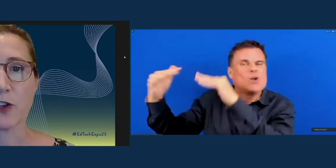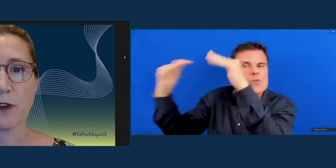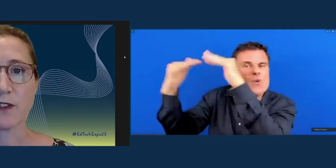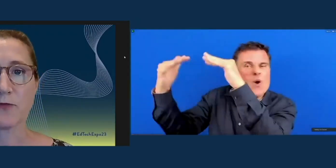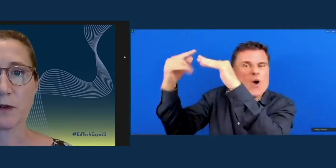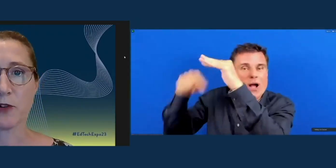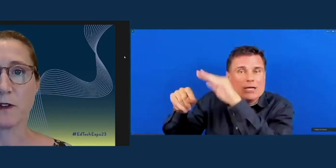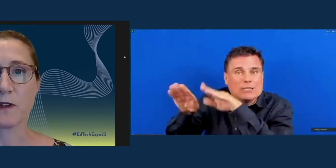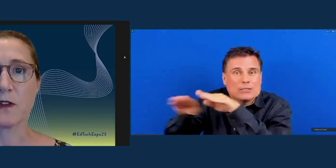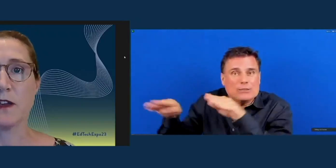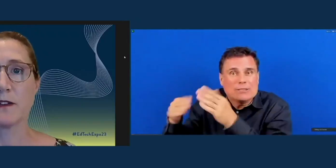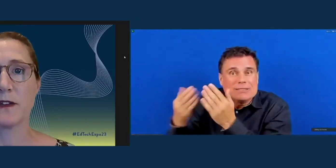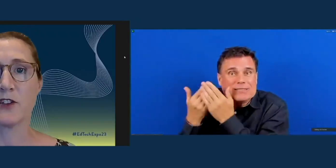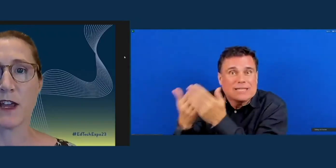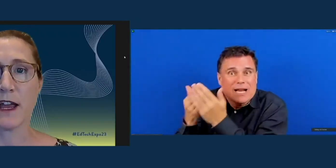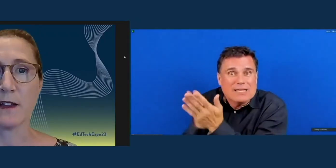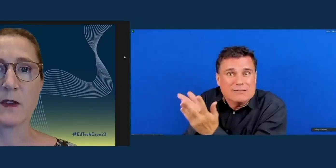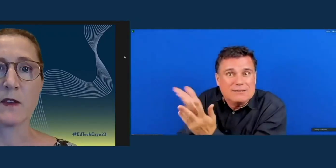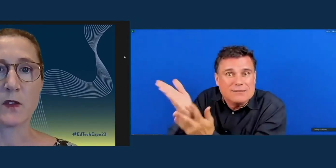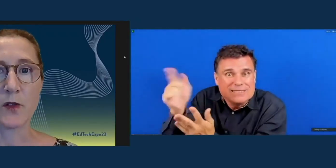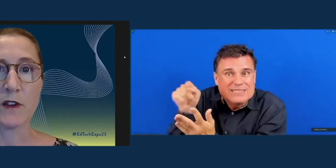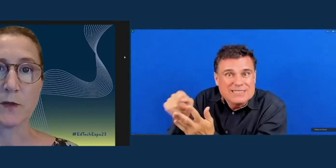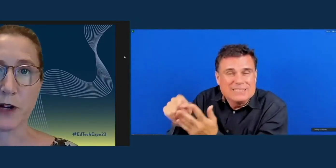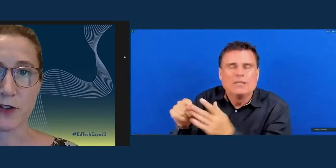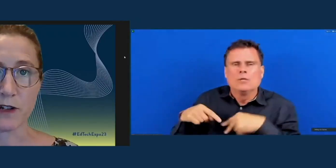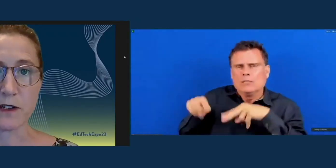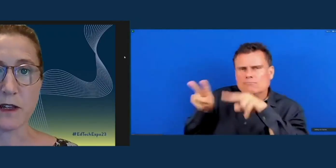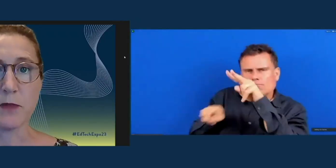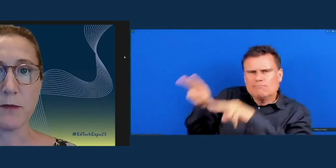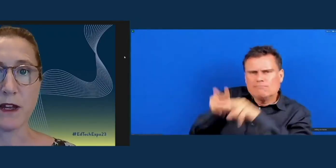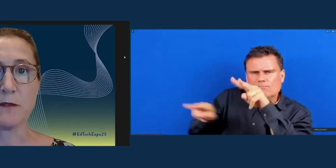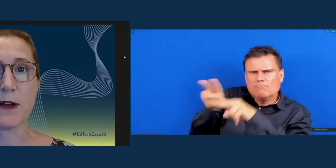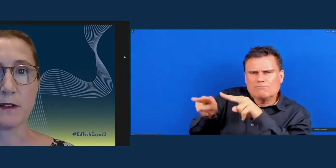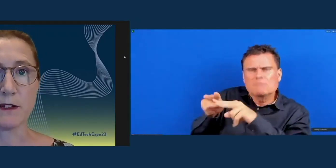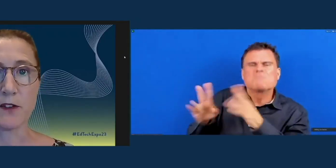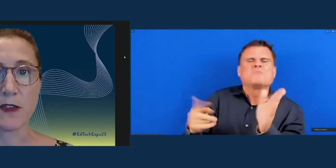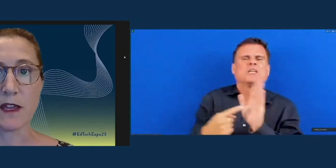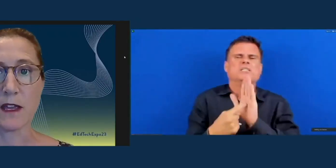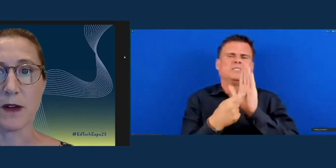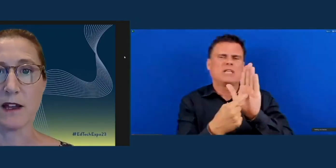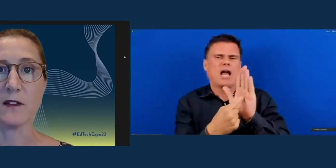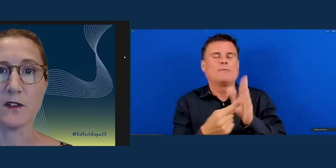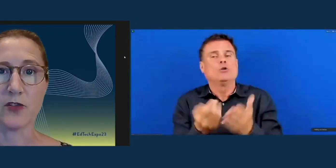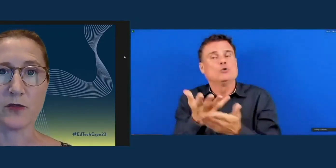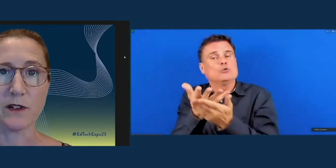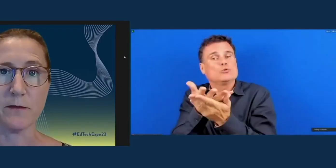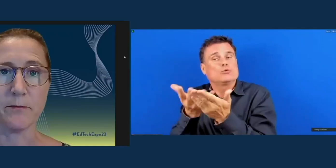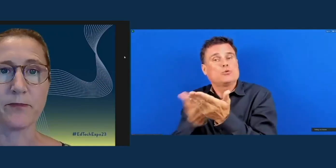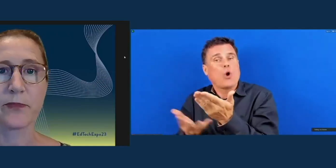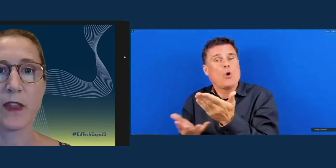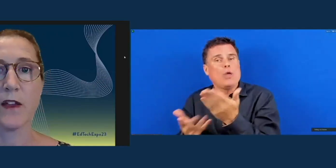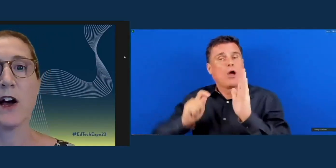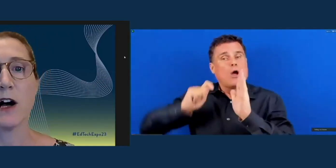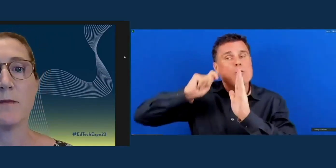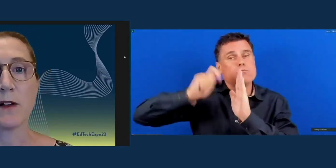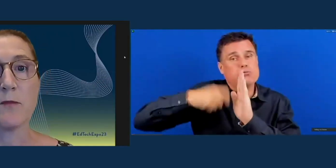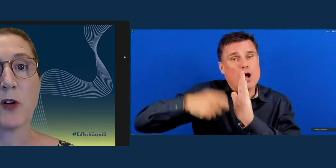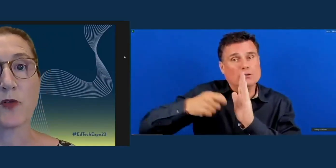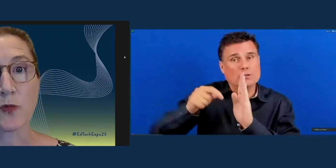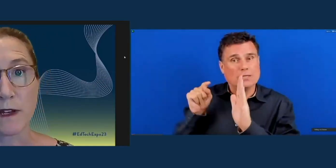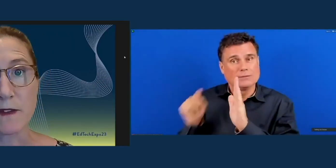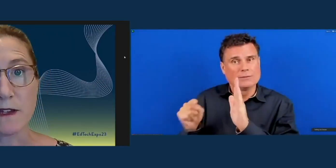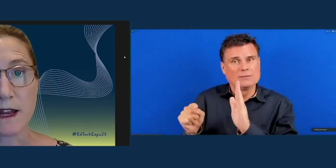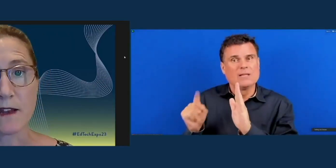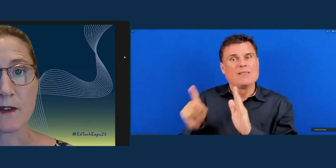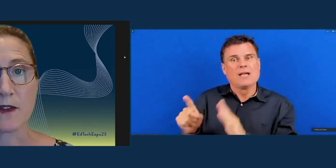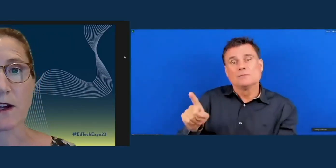project evaluation reports, such as the Stories Project, implemented by Little Thinking Minds in Jordan. Among the